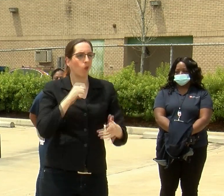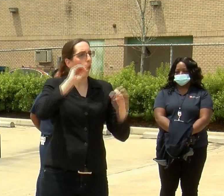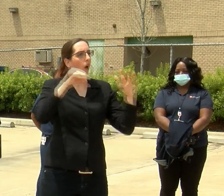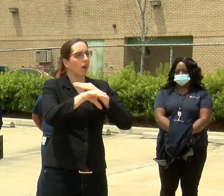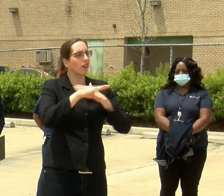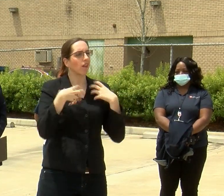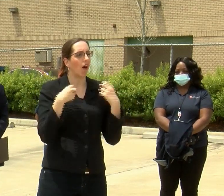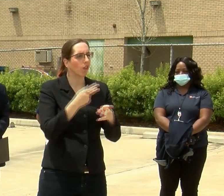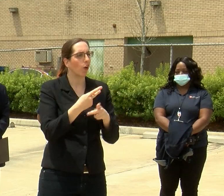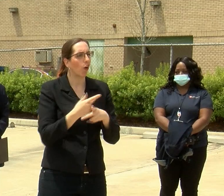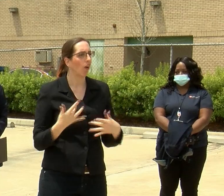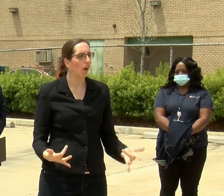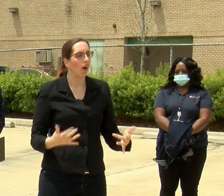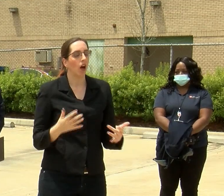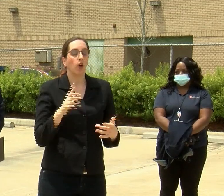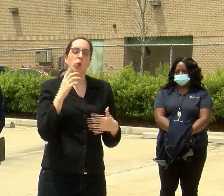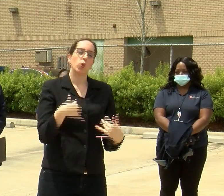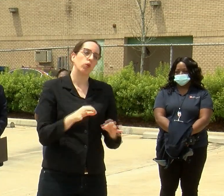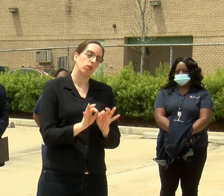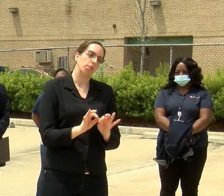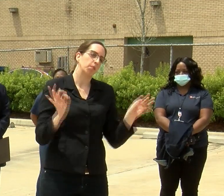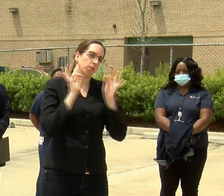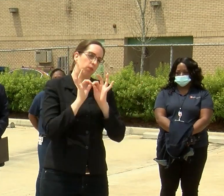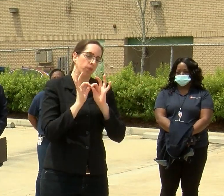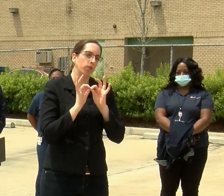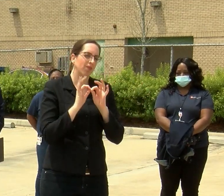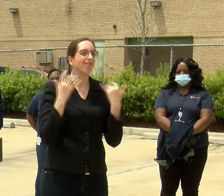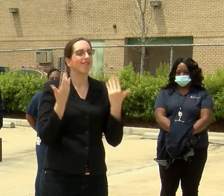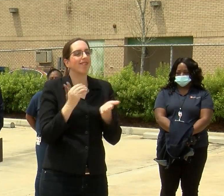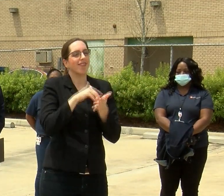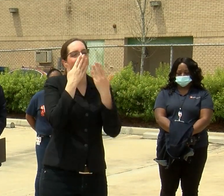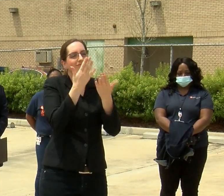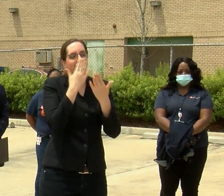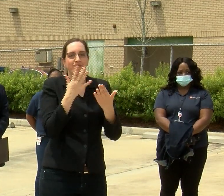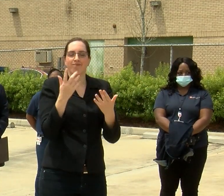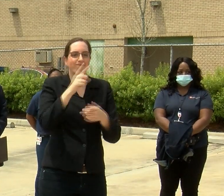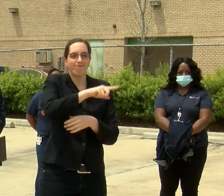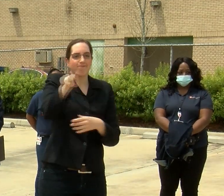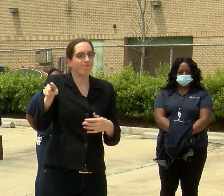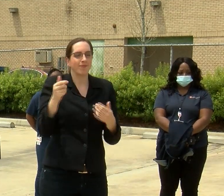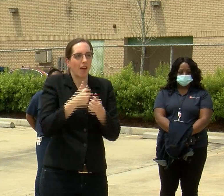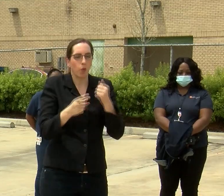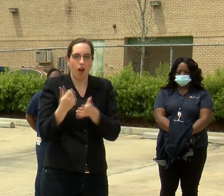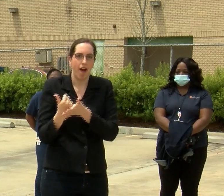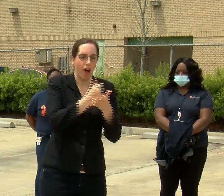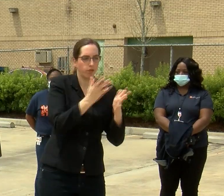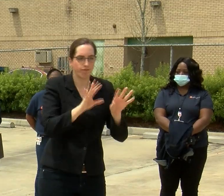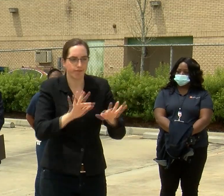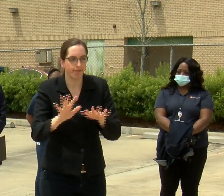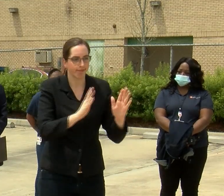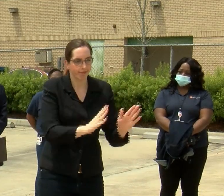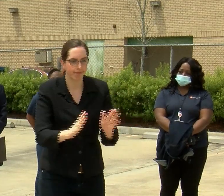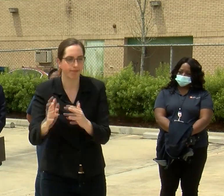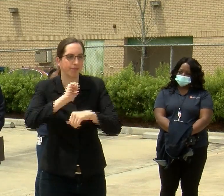to healthcare. And I can't underscore how important that is. So again, thank you to everyone who has facilitated that. And